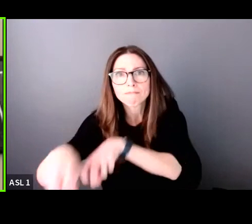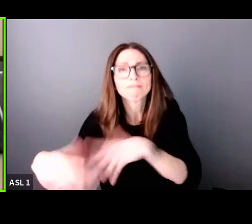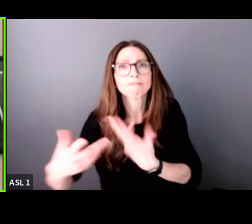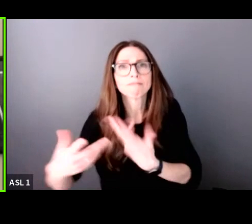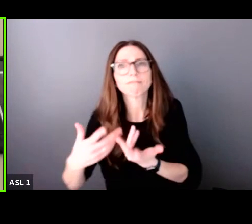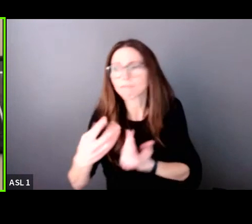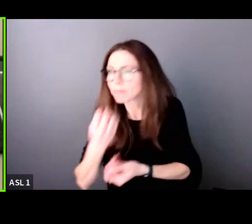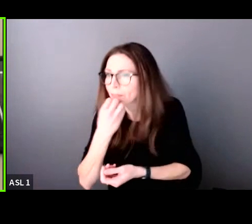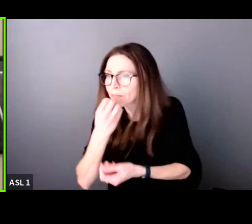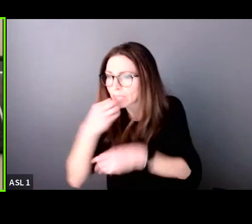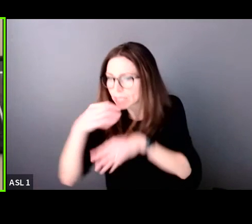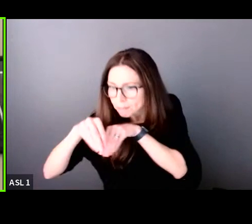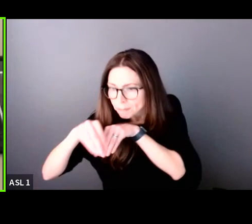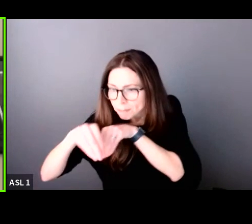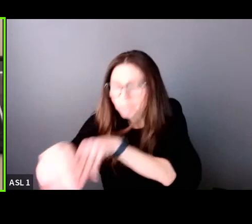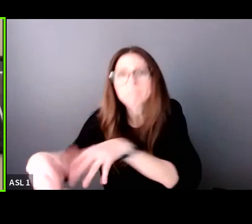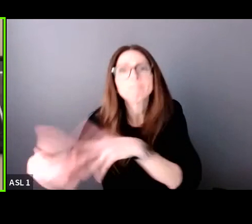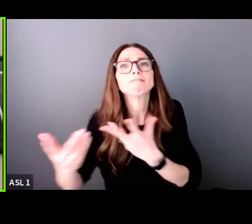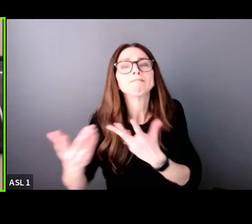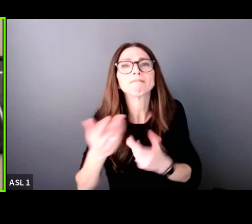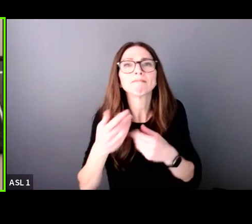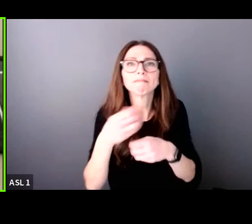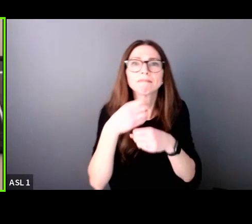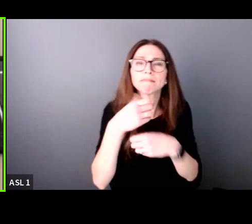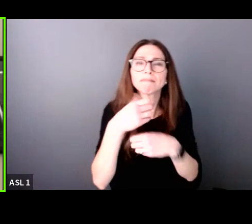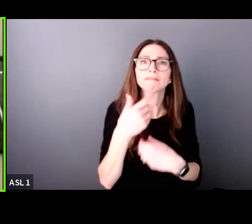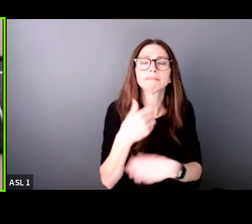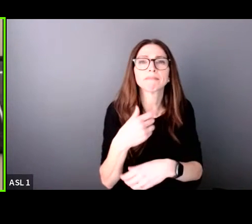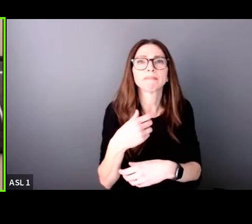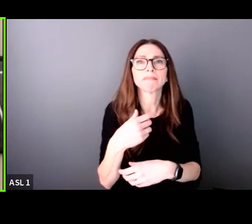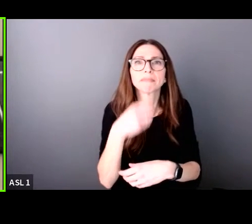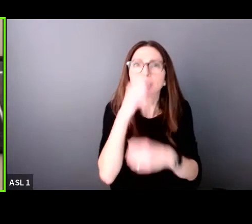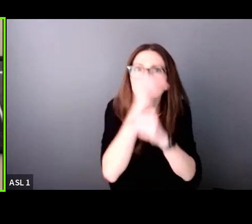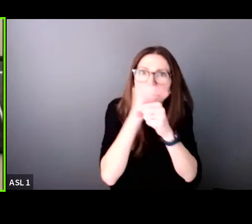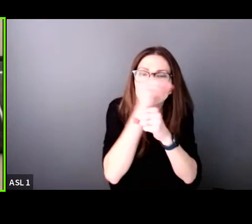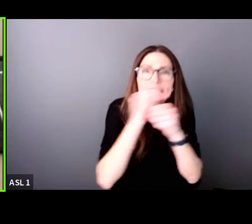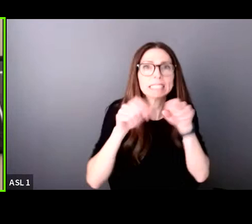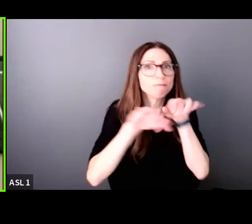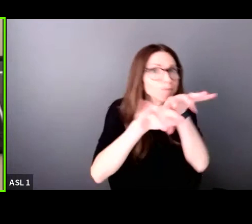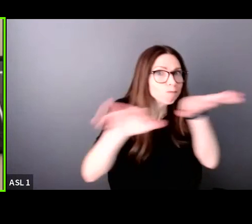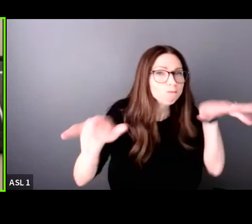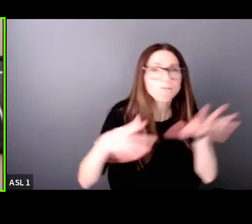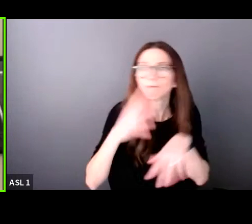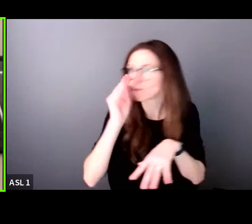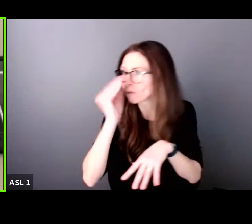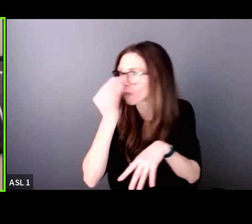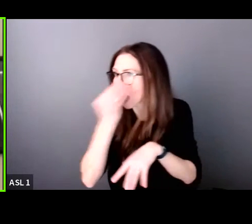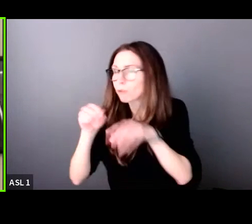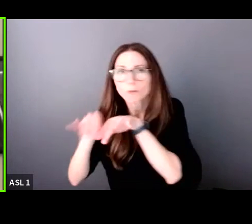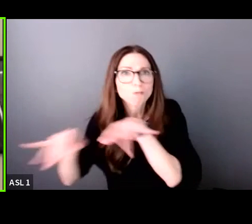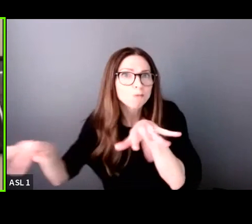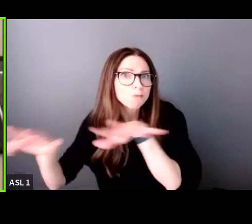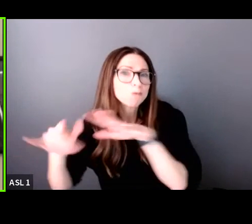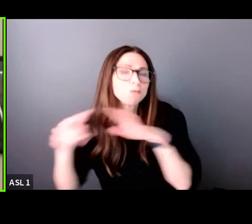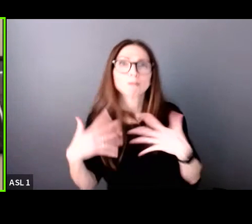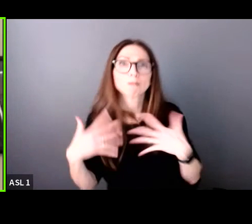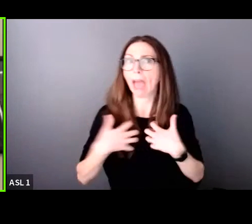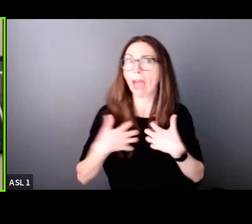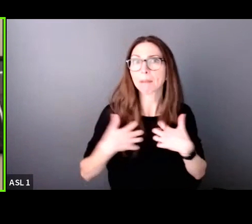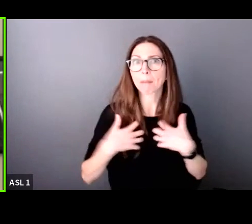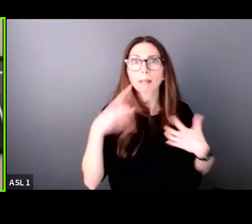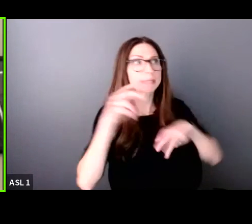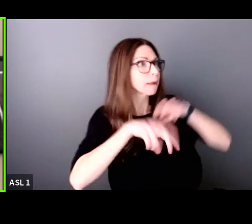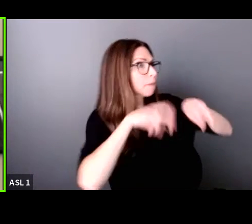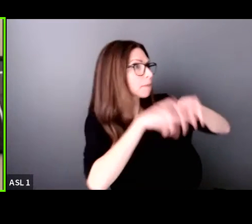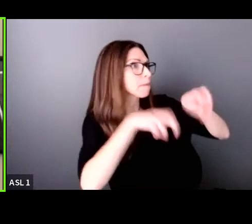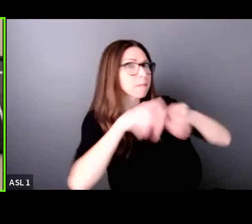and spreading the pollen from flower to flower, the wild animals that we see here and there running about.